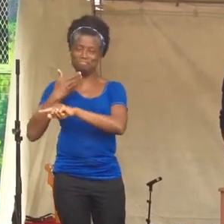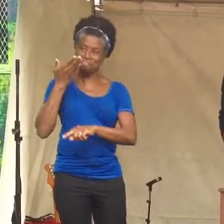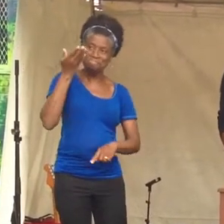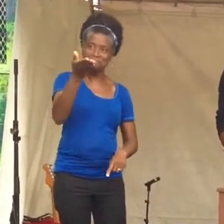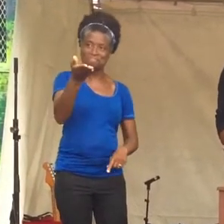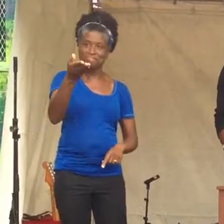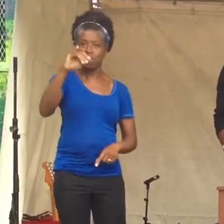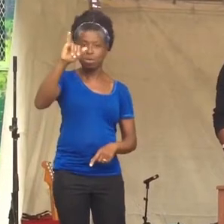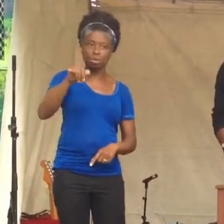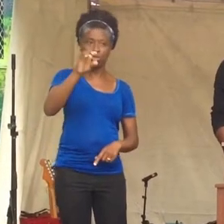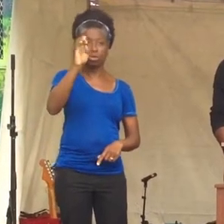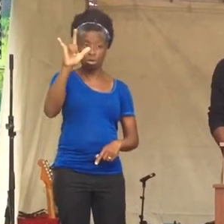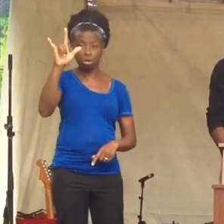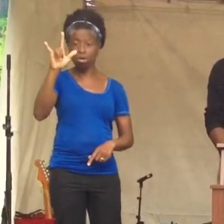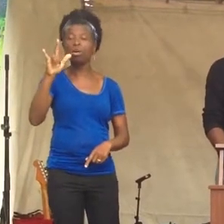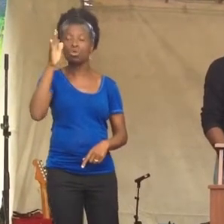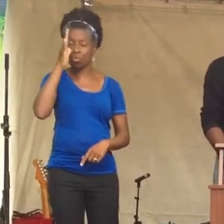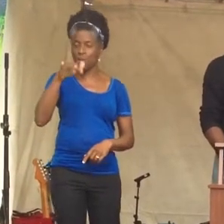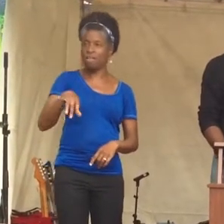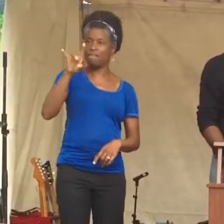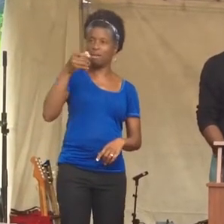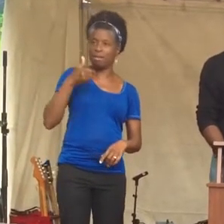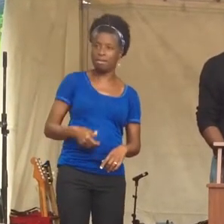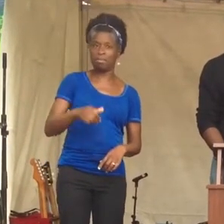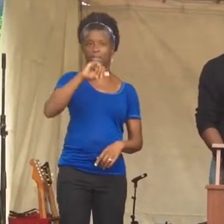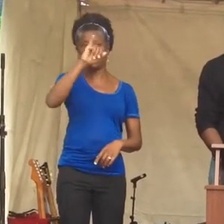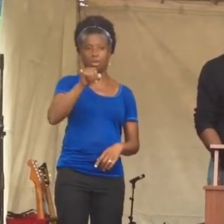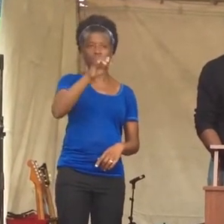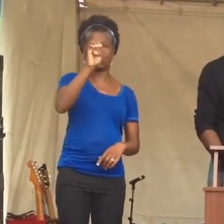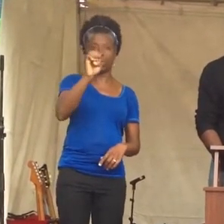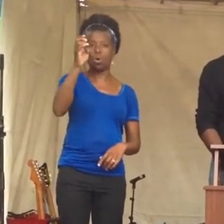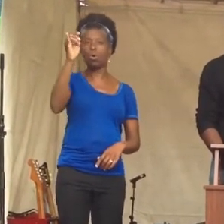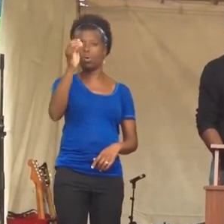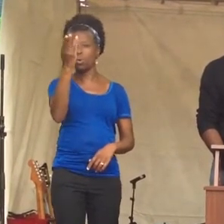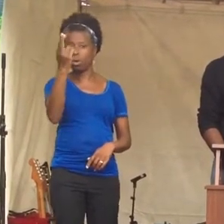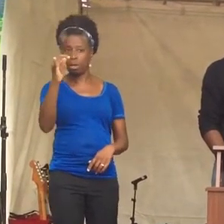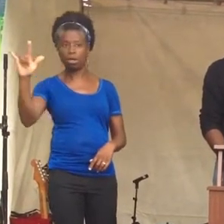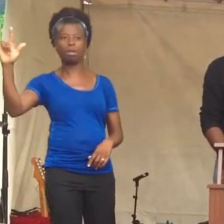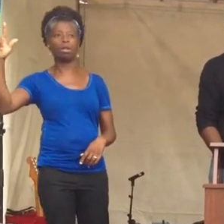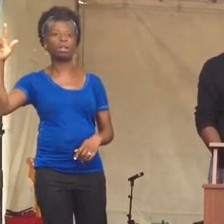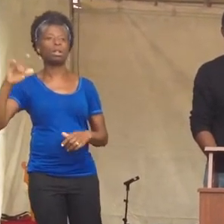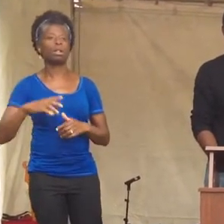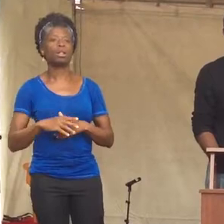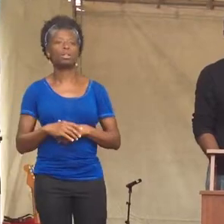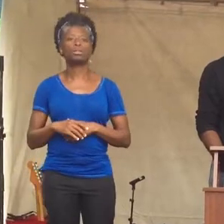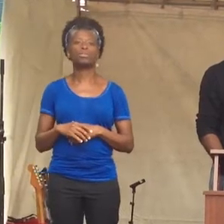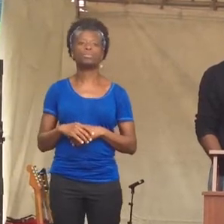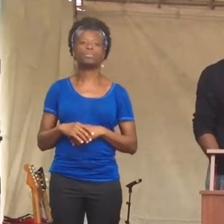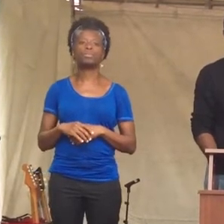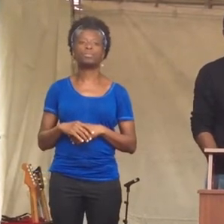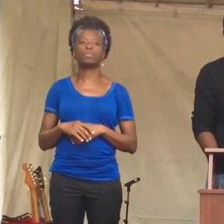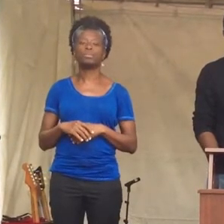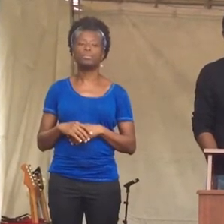Hill. That's where you'll find Joe